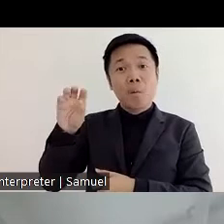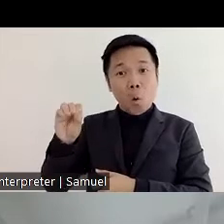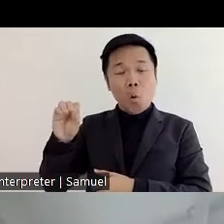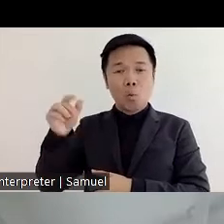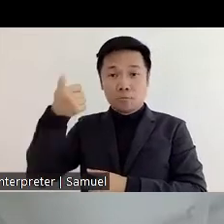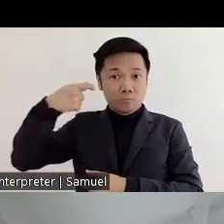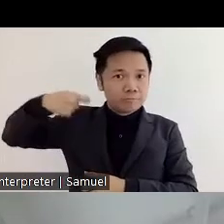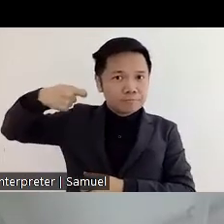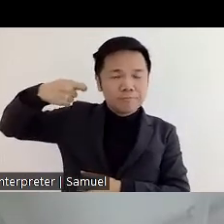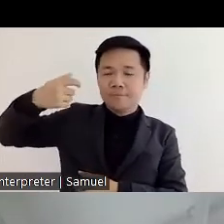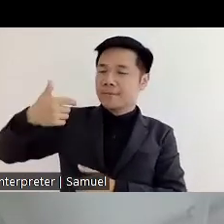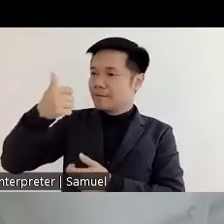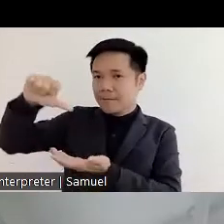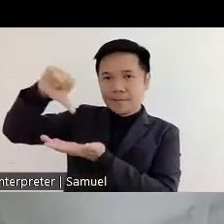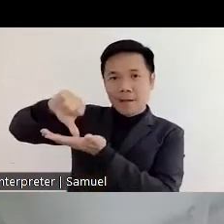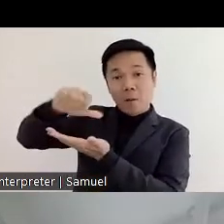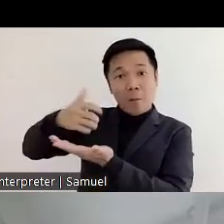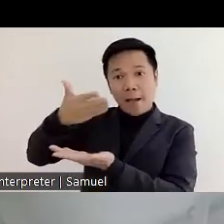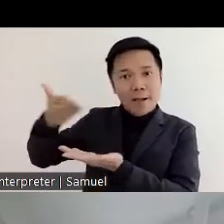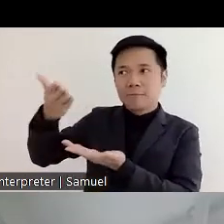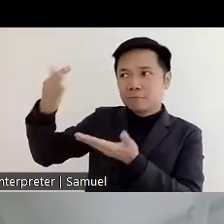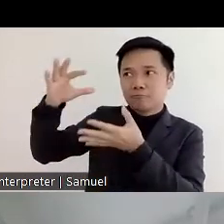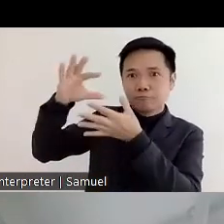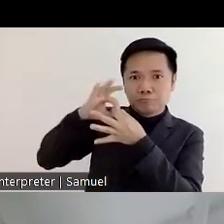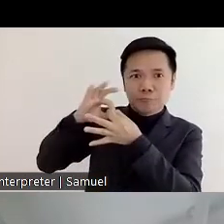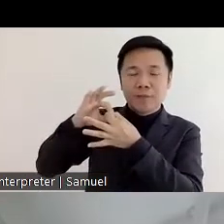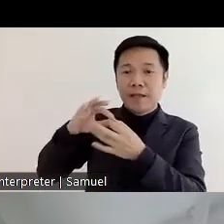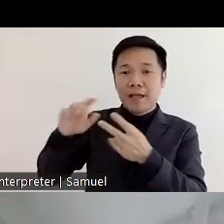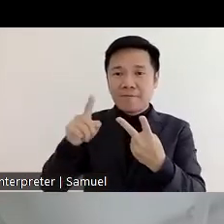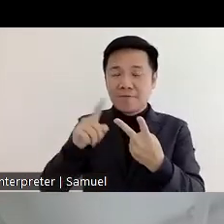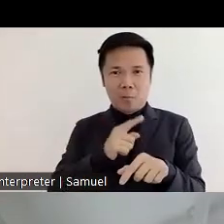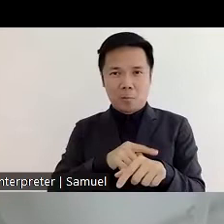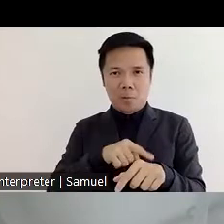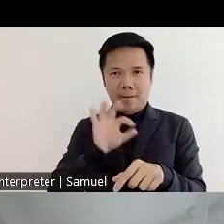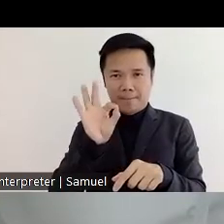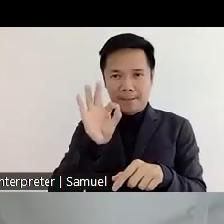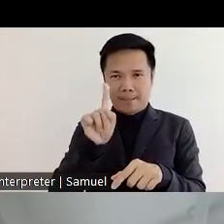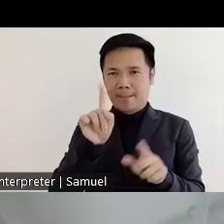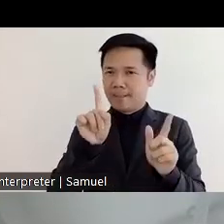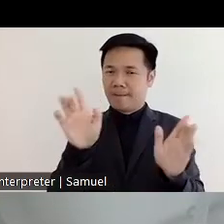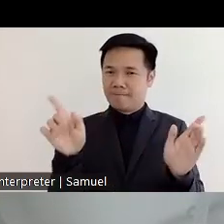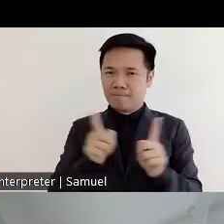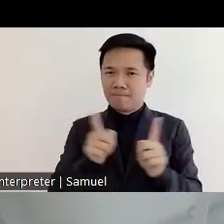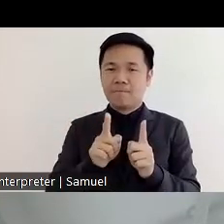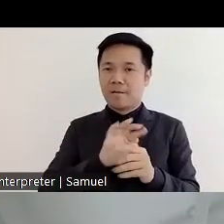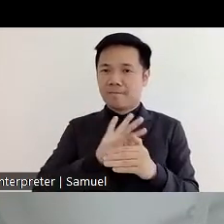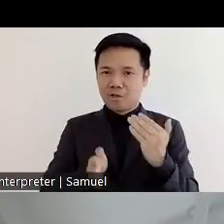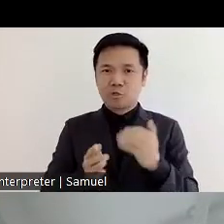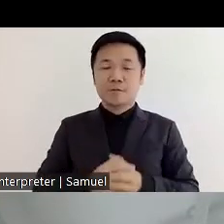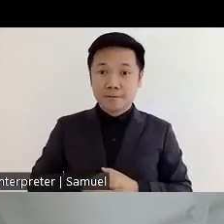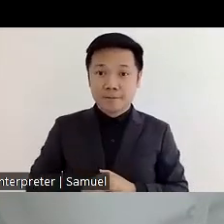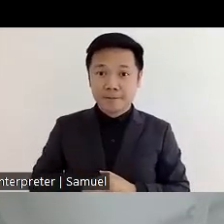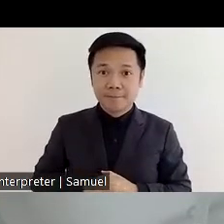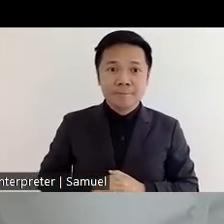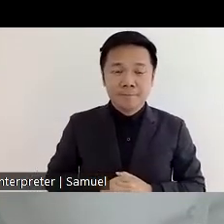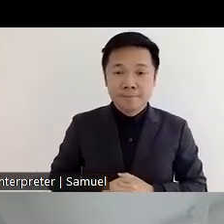best educational institution in computer science and AI. So after this, we put the youth in jobs.